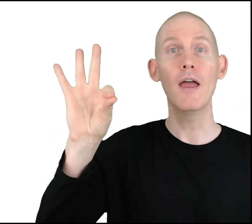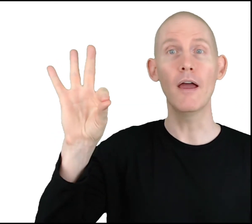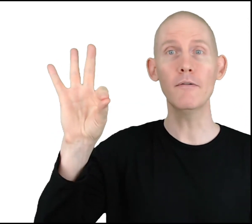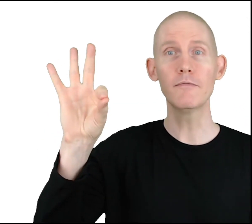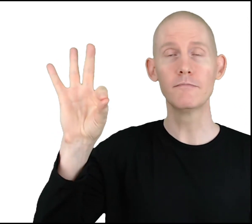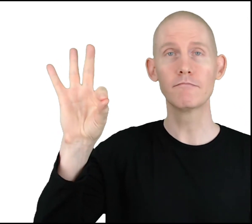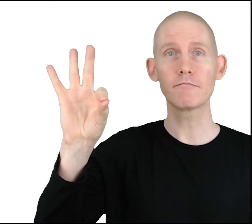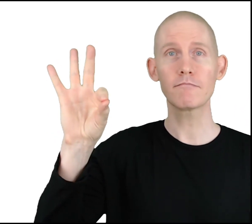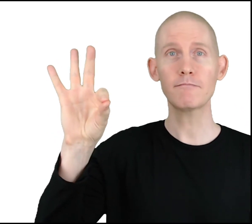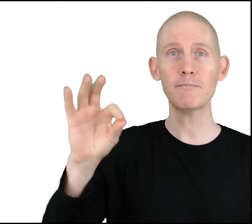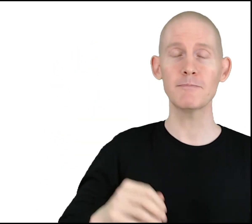F.